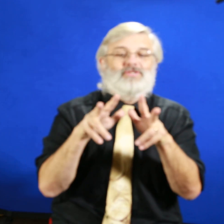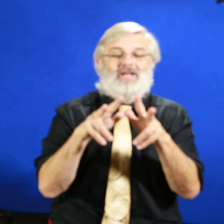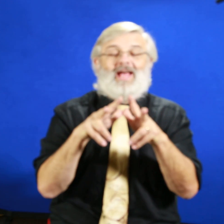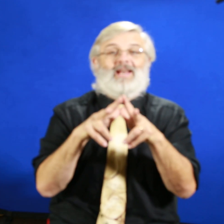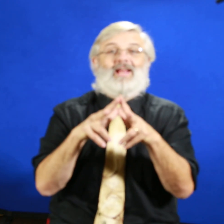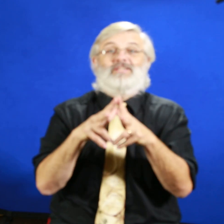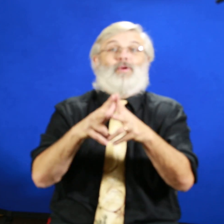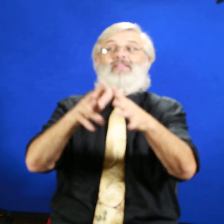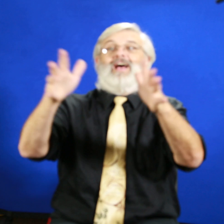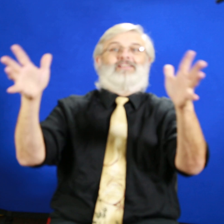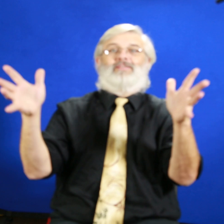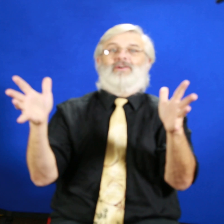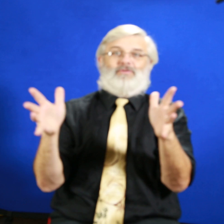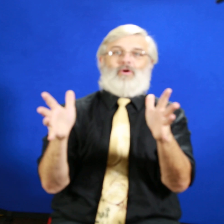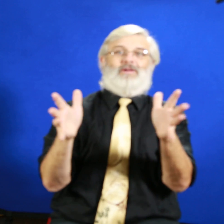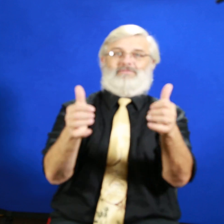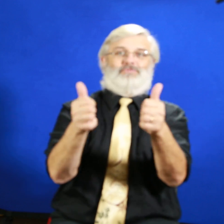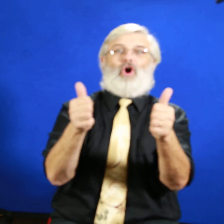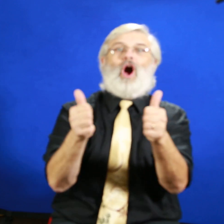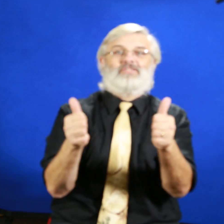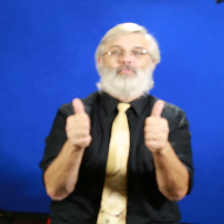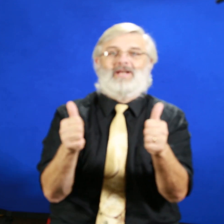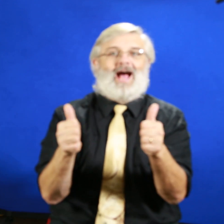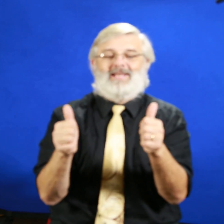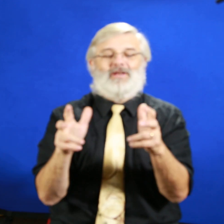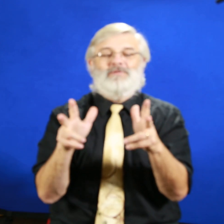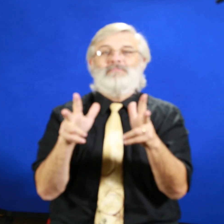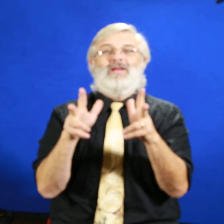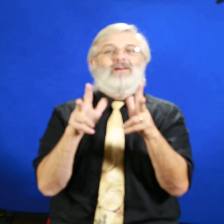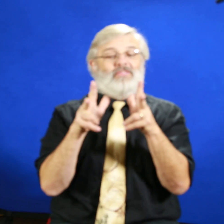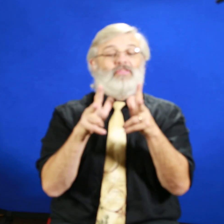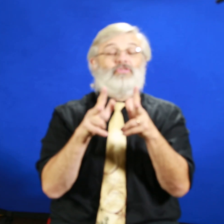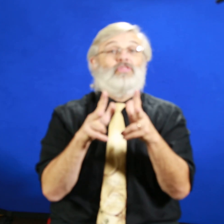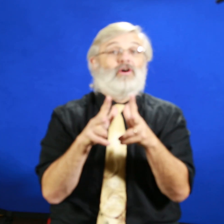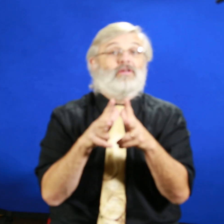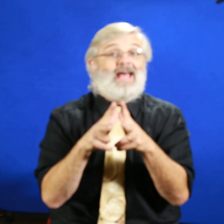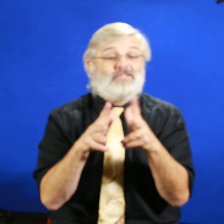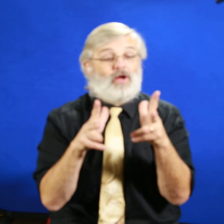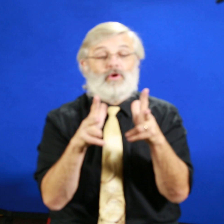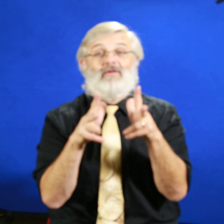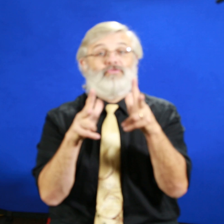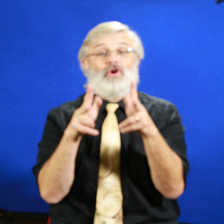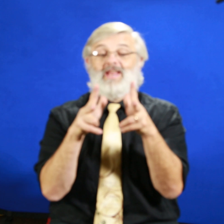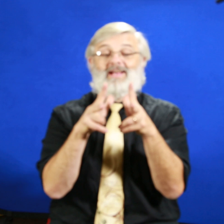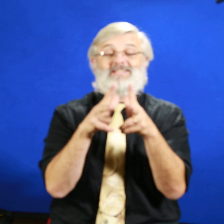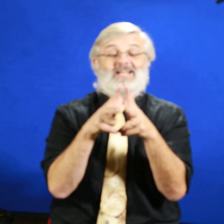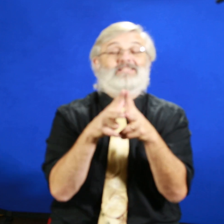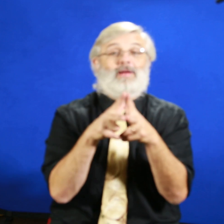and explain that to the, oh, awesome what God did. Then the next day, where you have third day and the sixth day